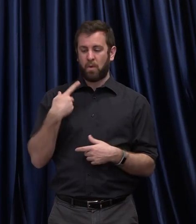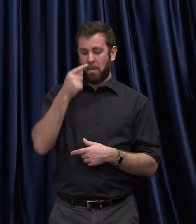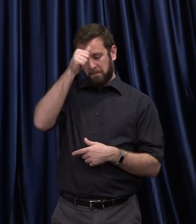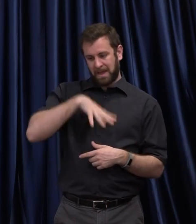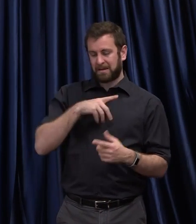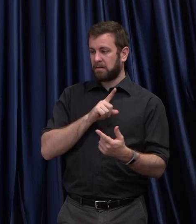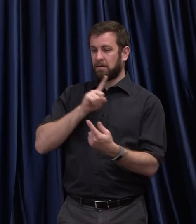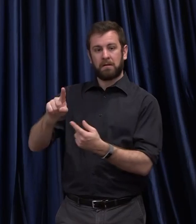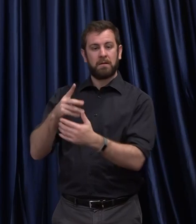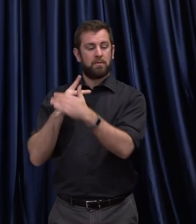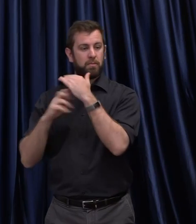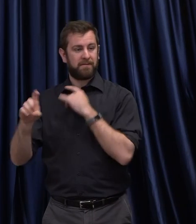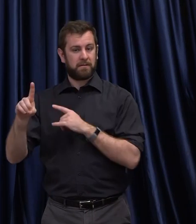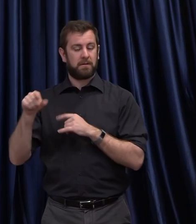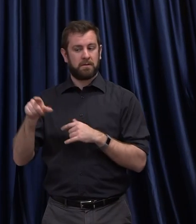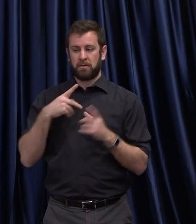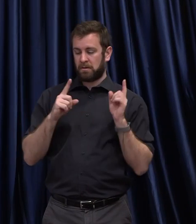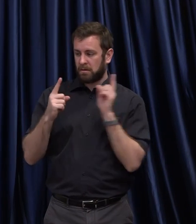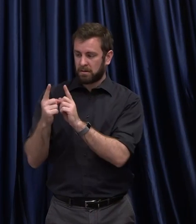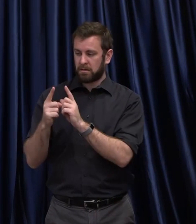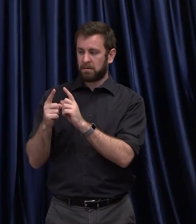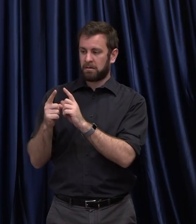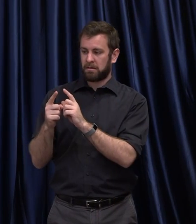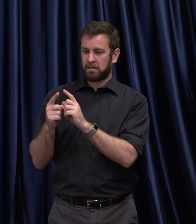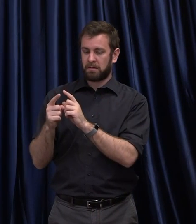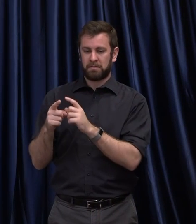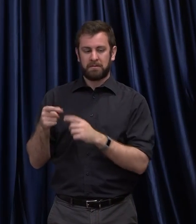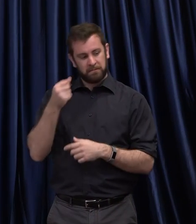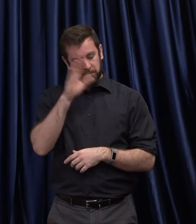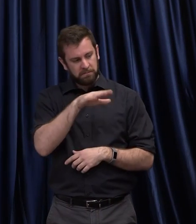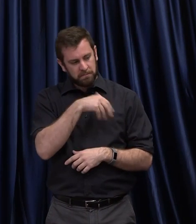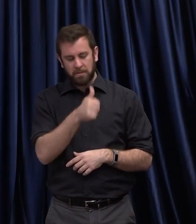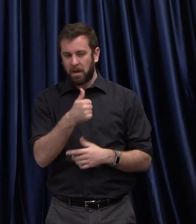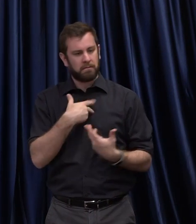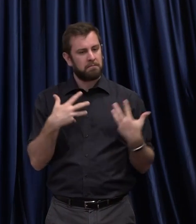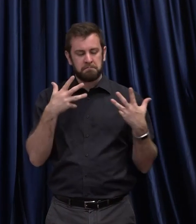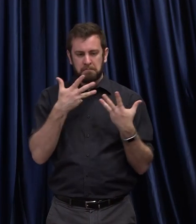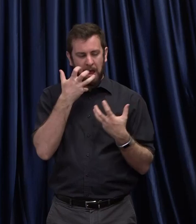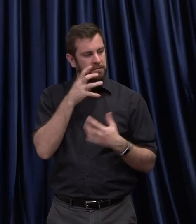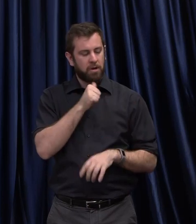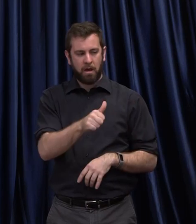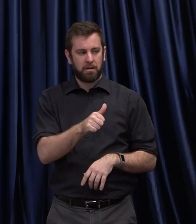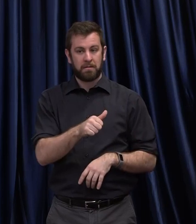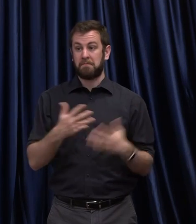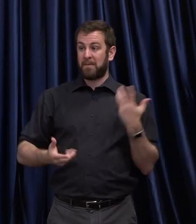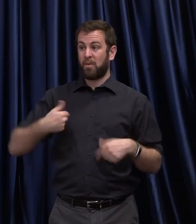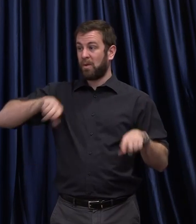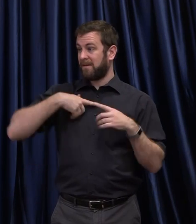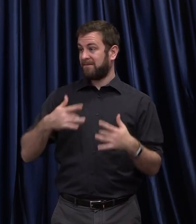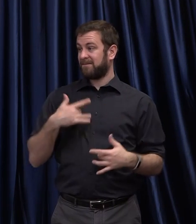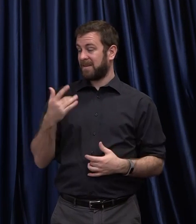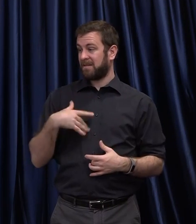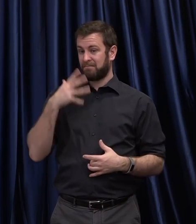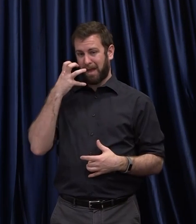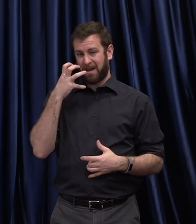giving me advice, he told him, La taghdab, don't get angry. And so maybe we feel angry